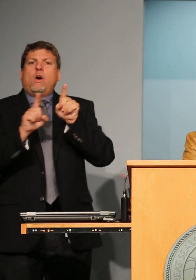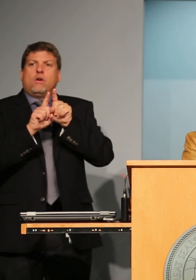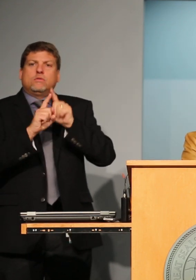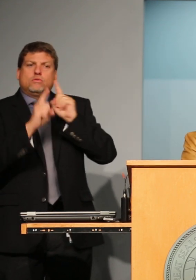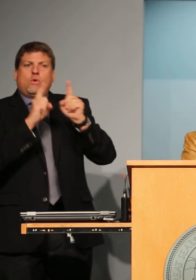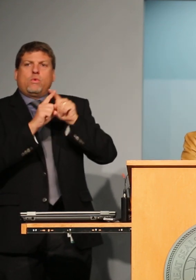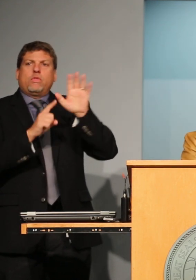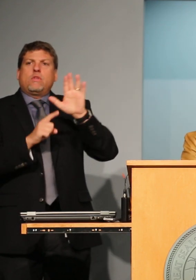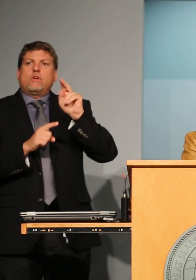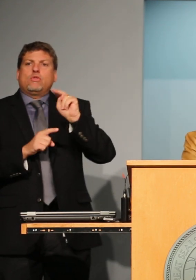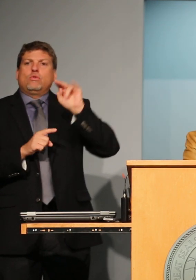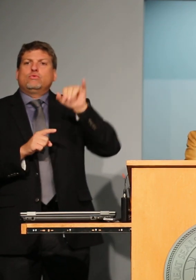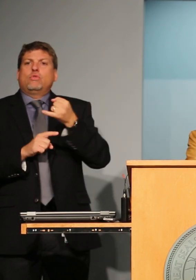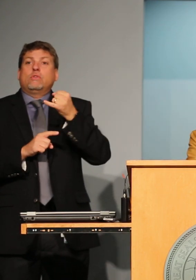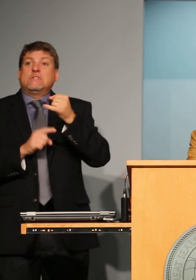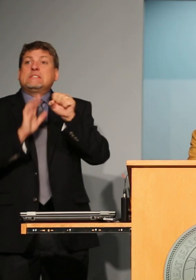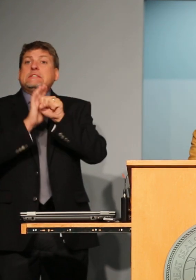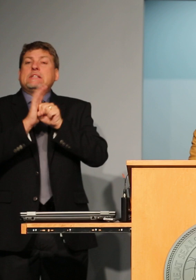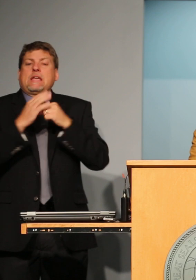Health Director.